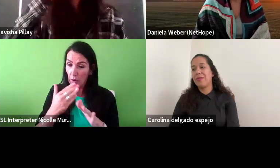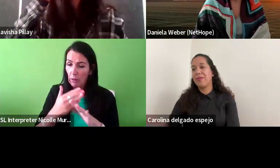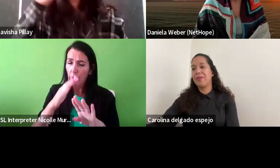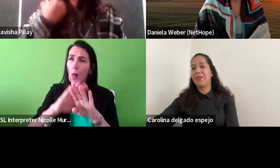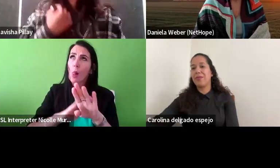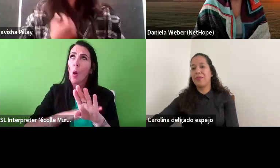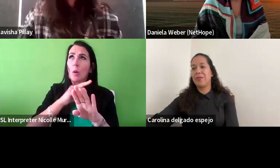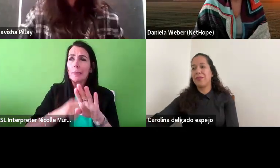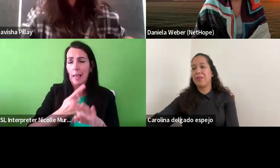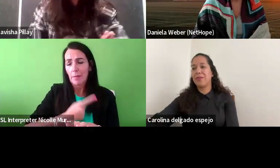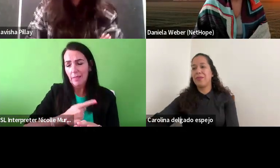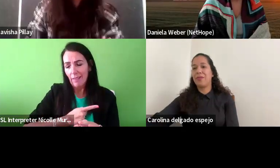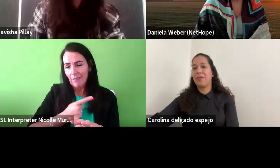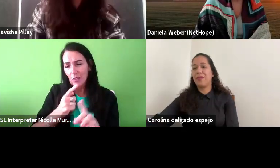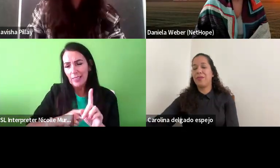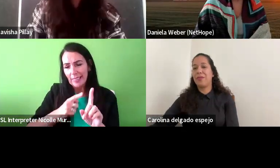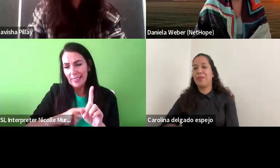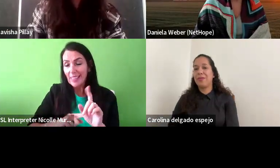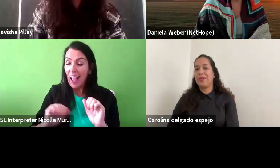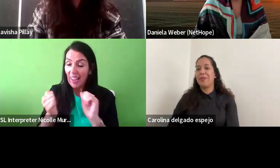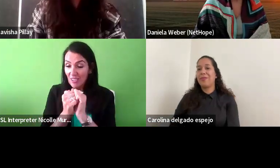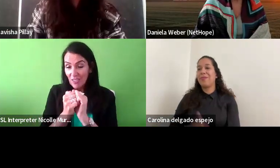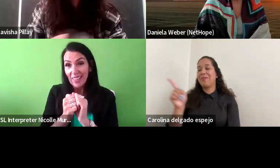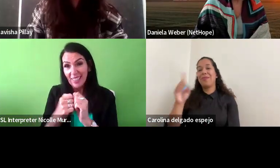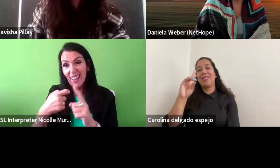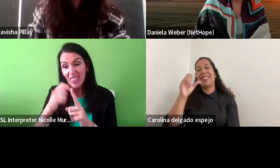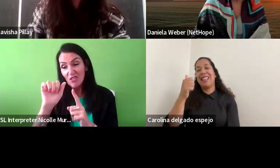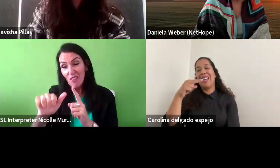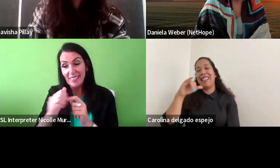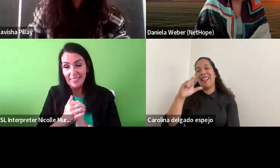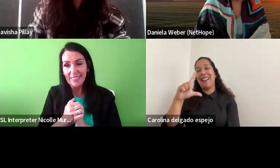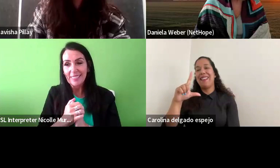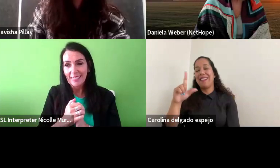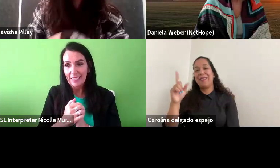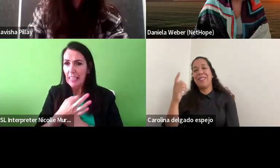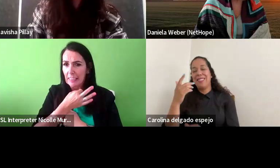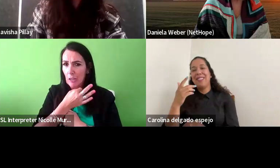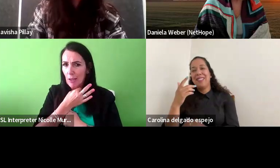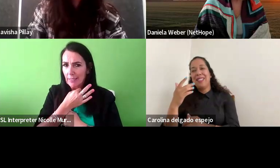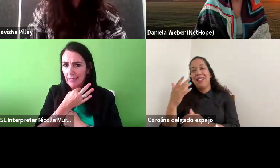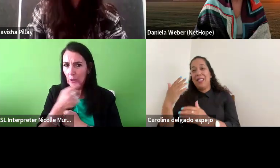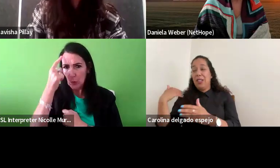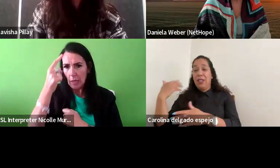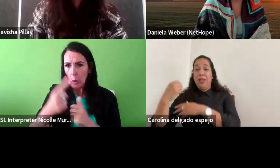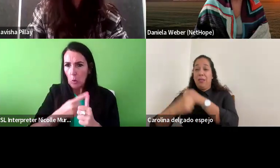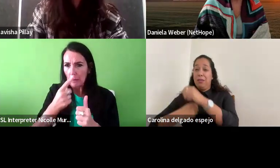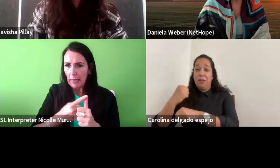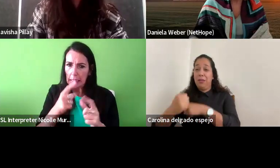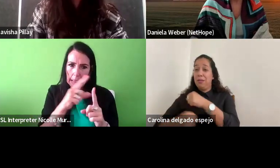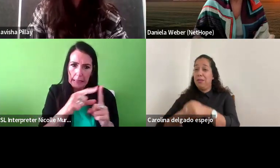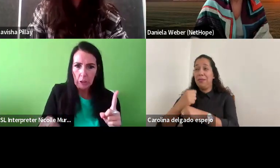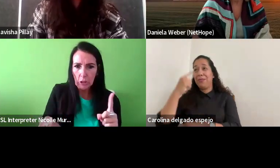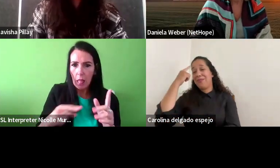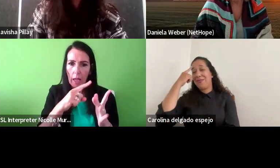time, I completely agree, Kavisha, that is a danger, and particularly if something is so